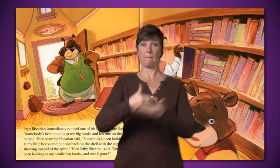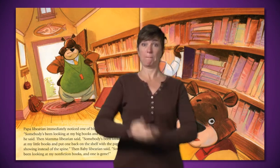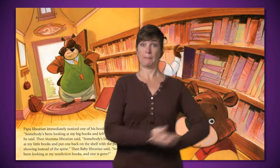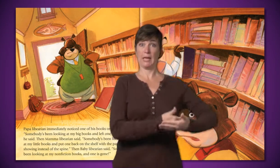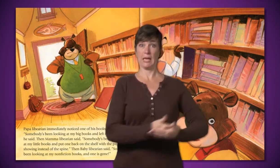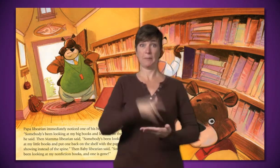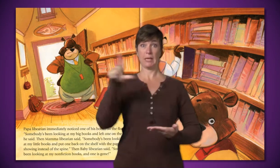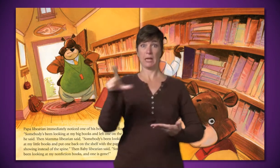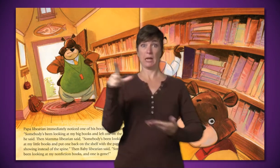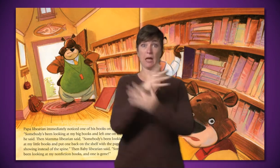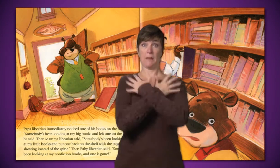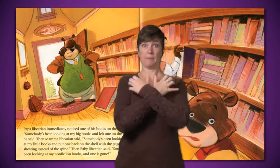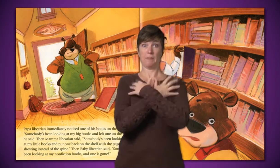spine."